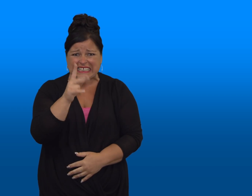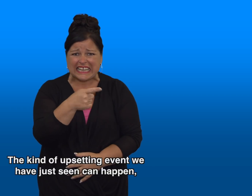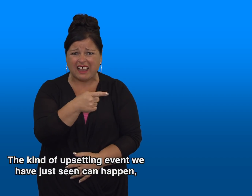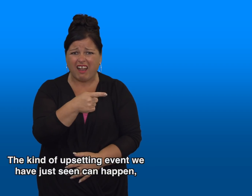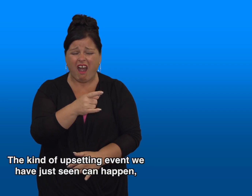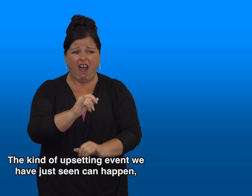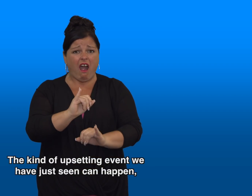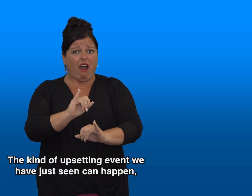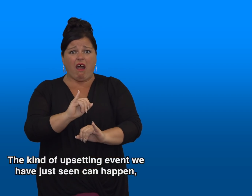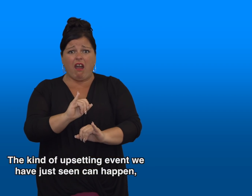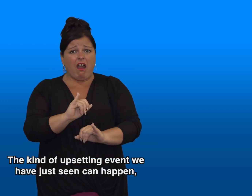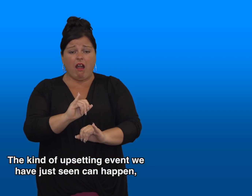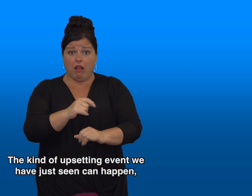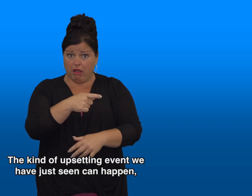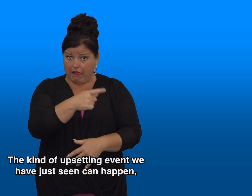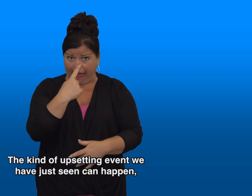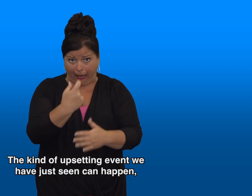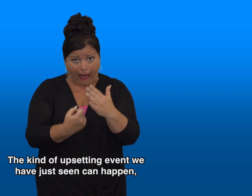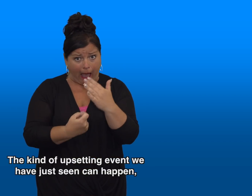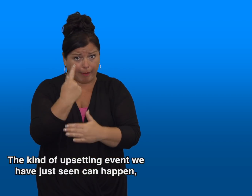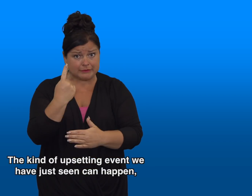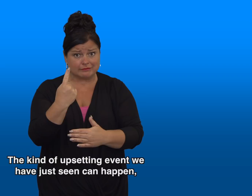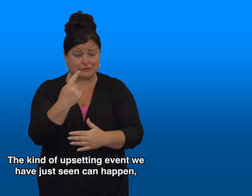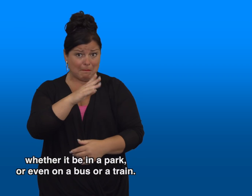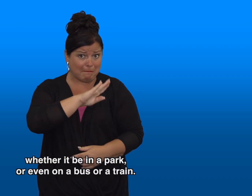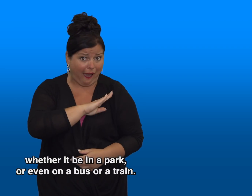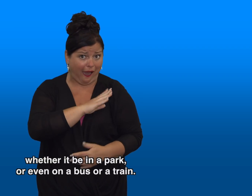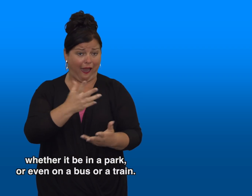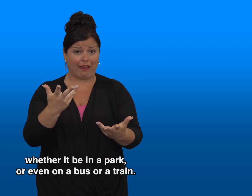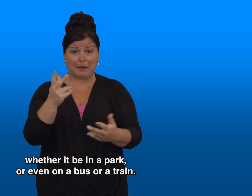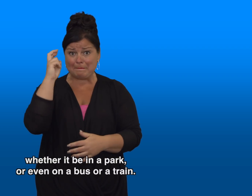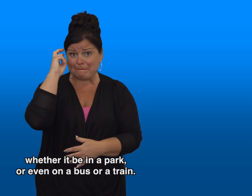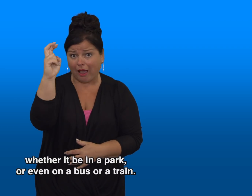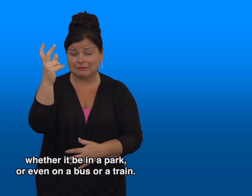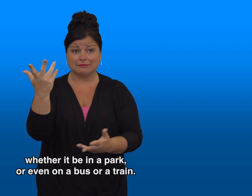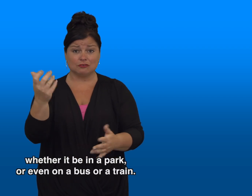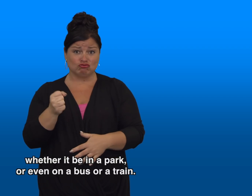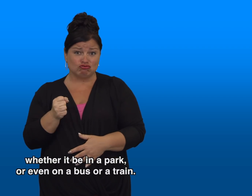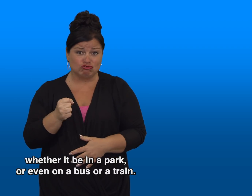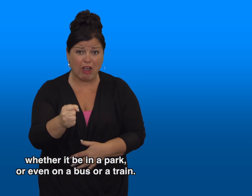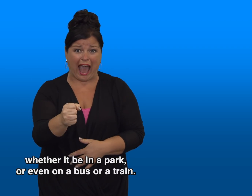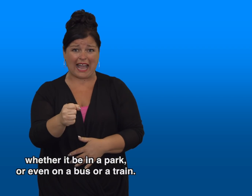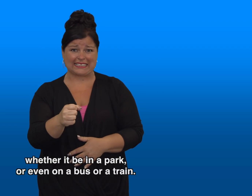The kind of upsetting event we have just seen can happen, whether it be in a park or even on a bus or a